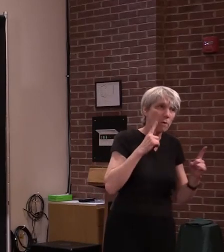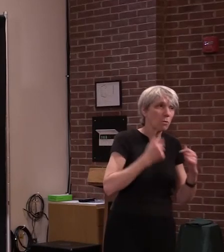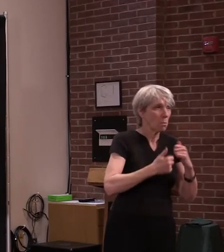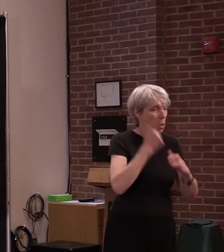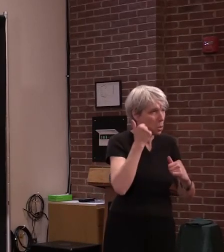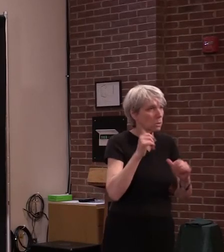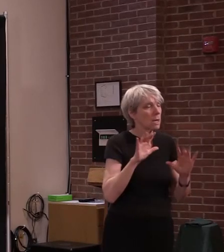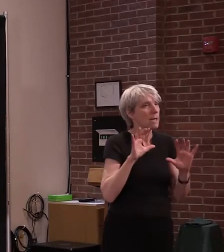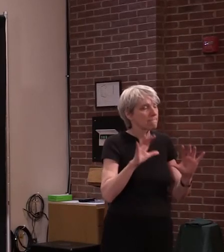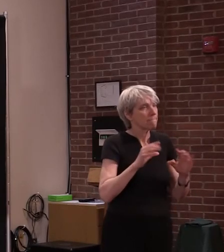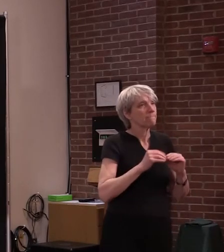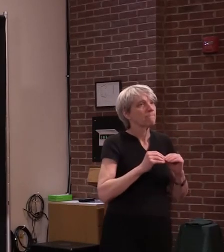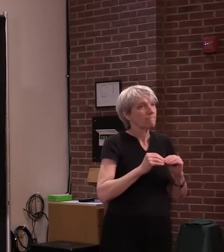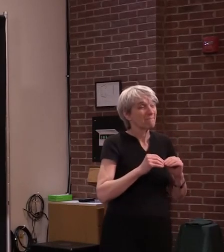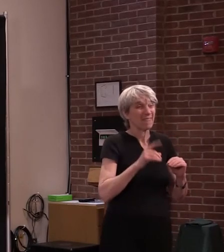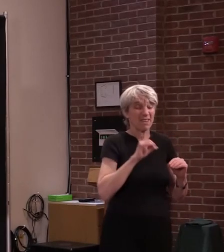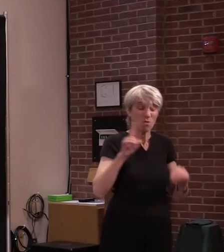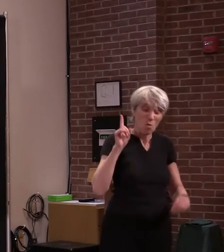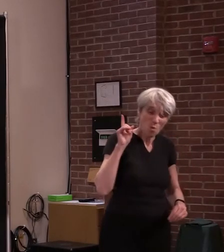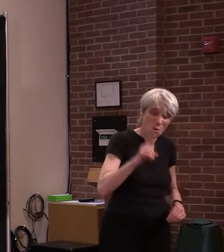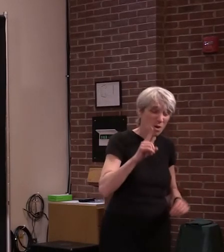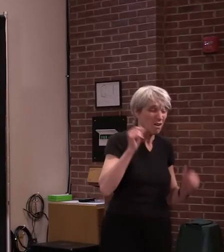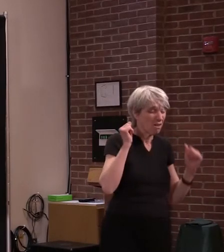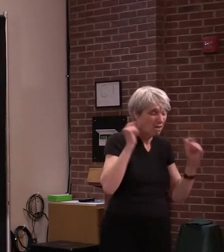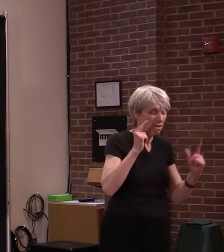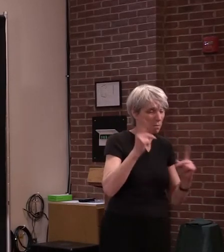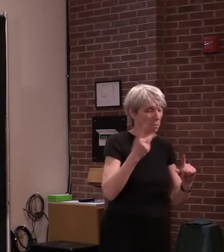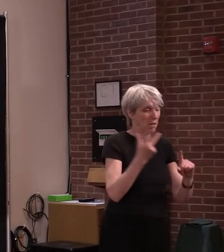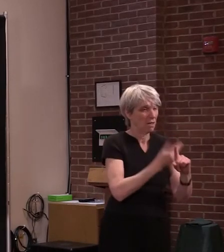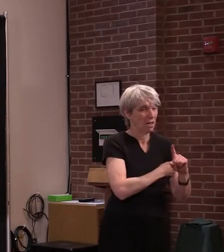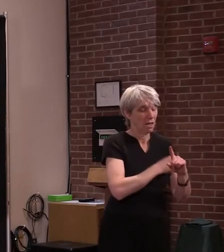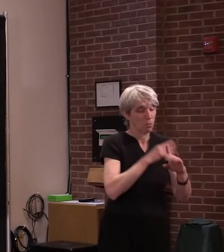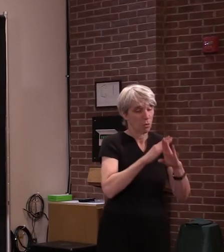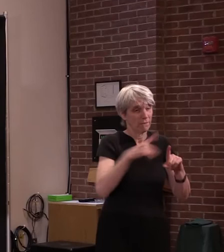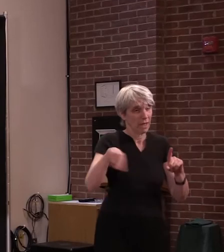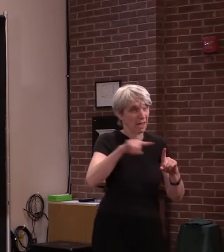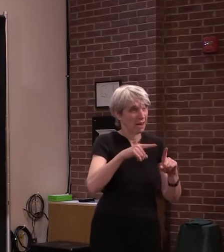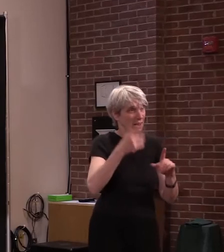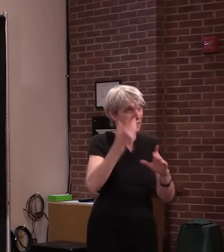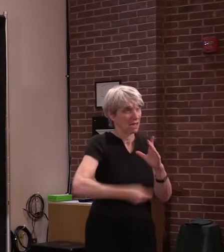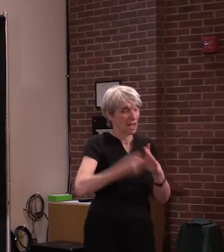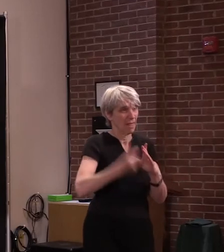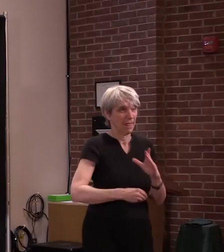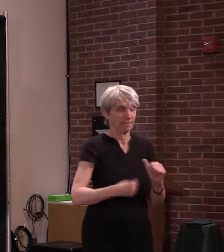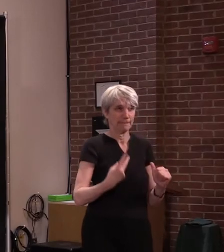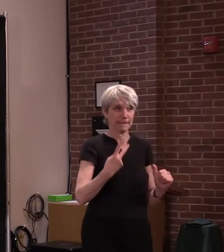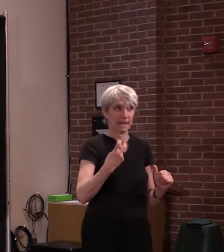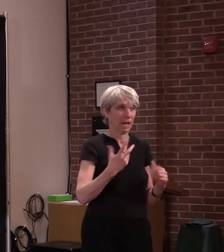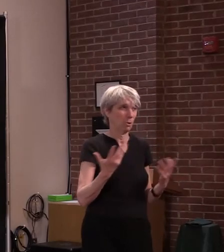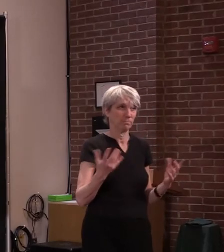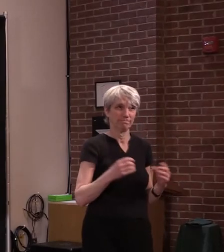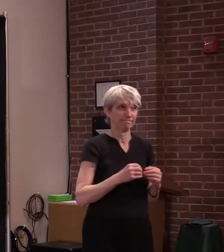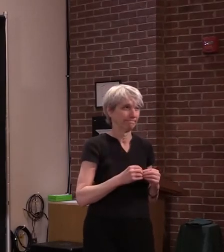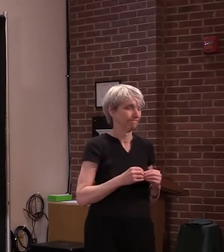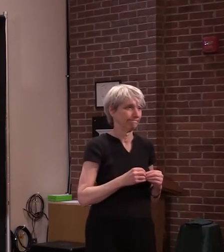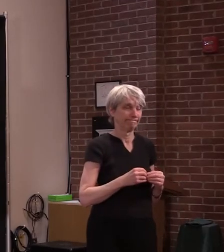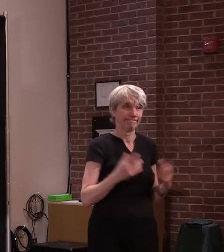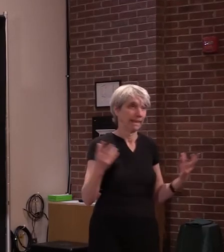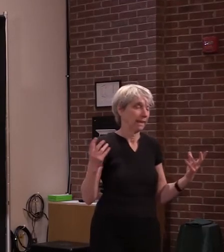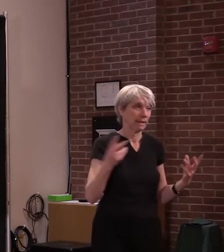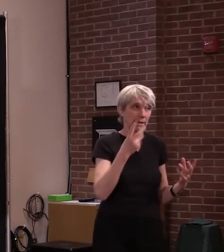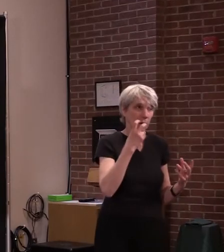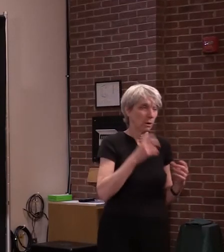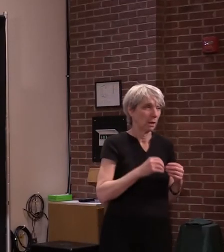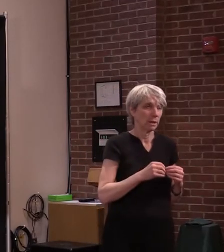a vaccine mandate would have prevented all the deaths either. I think that